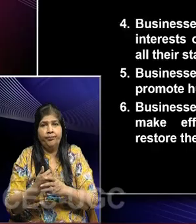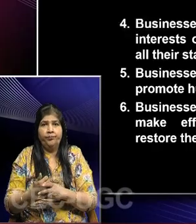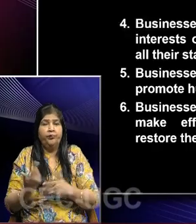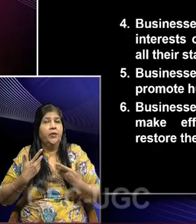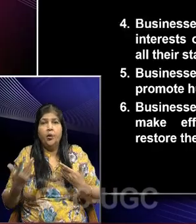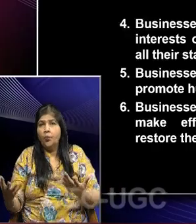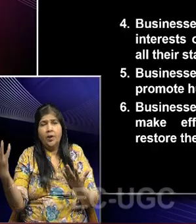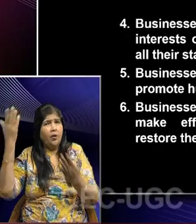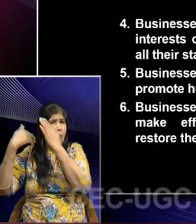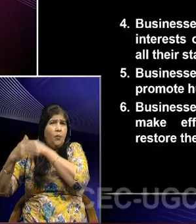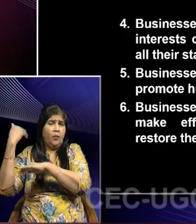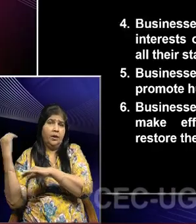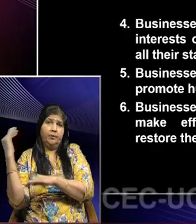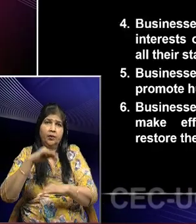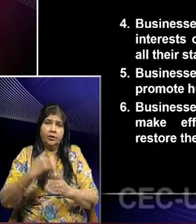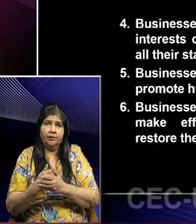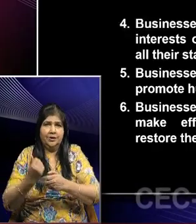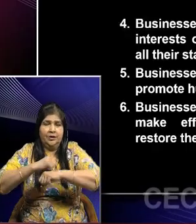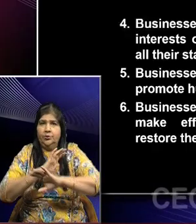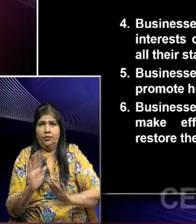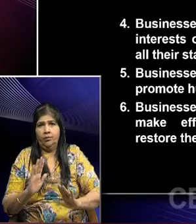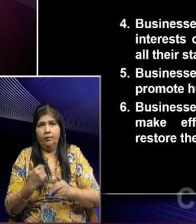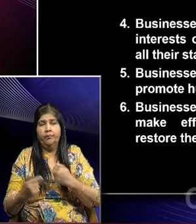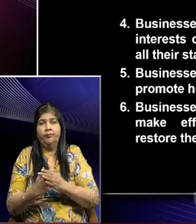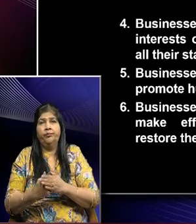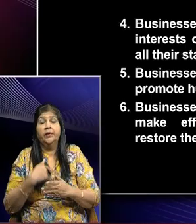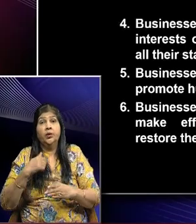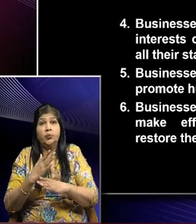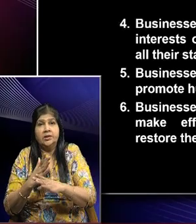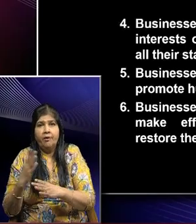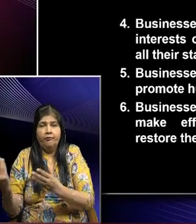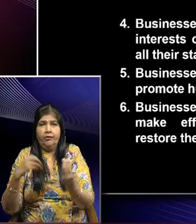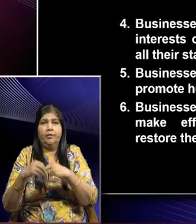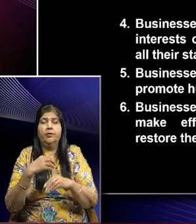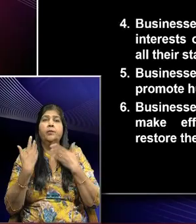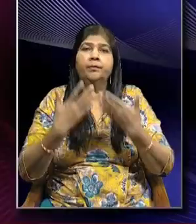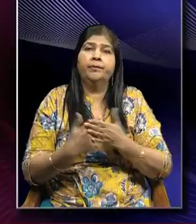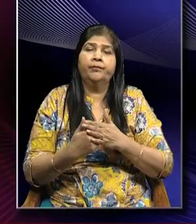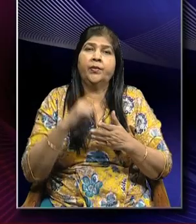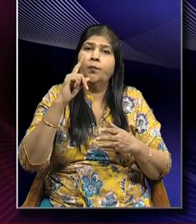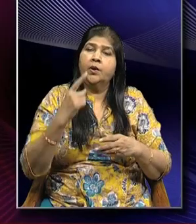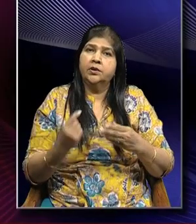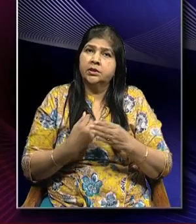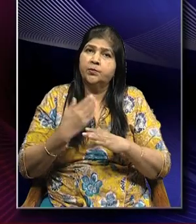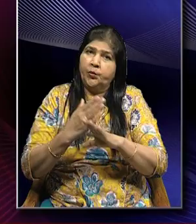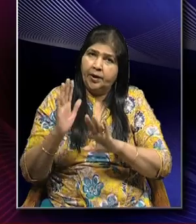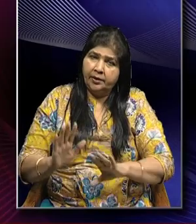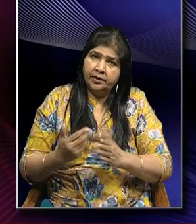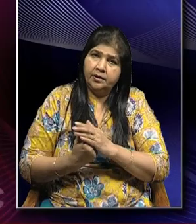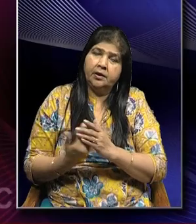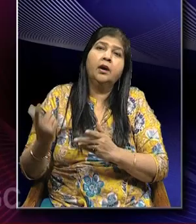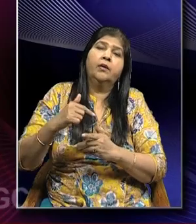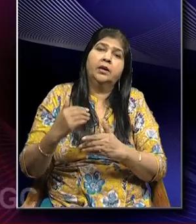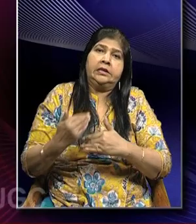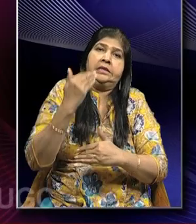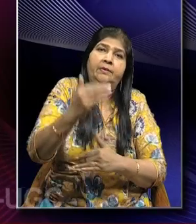we have inherited, we should not destroy that. So there is a point that once you have protected it, you should go a